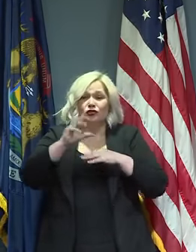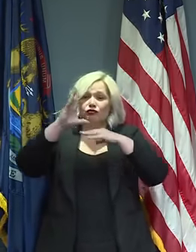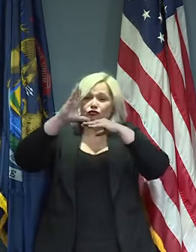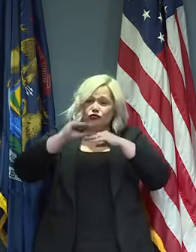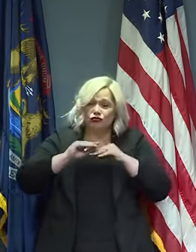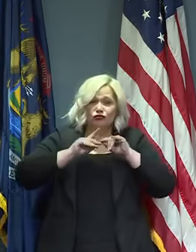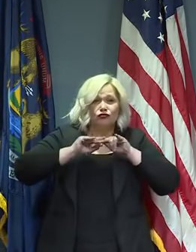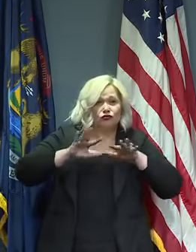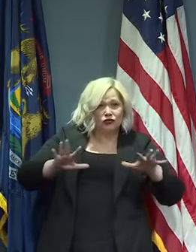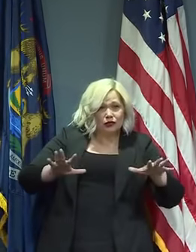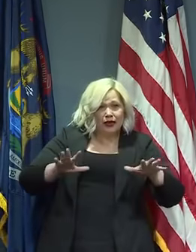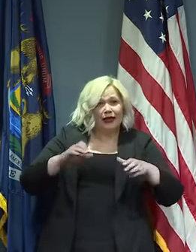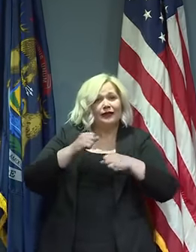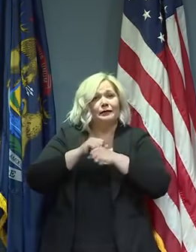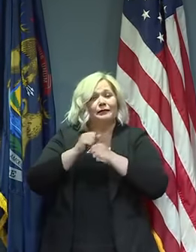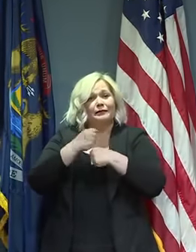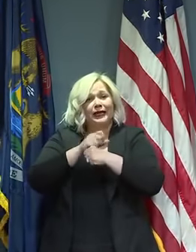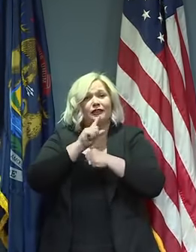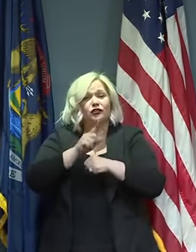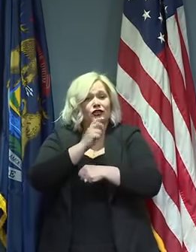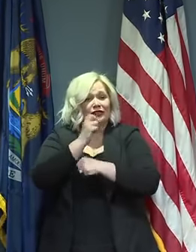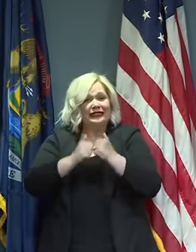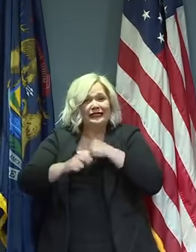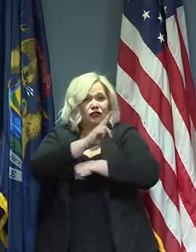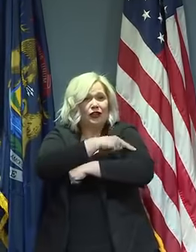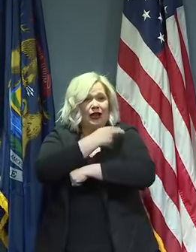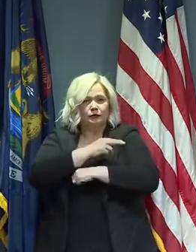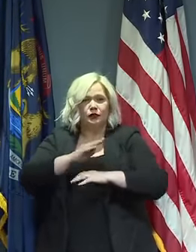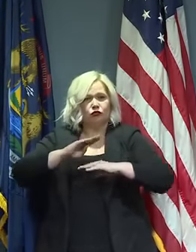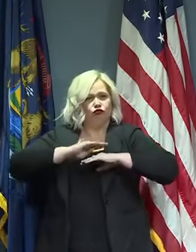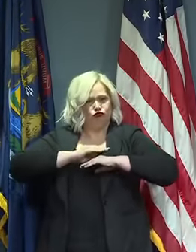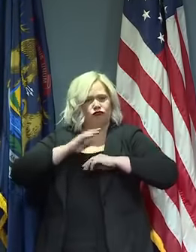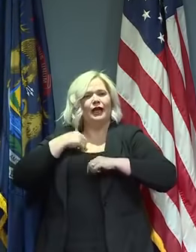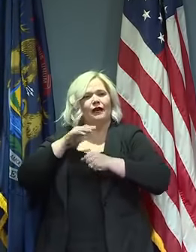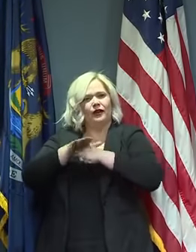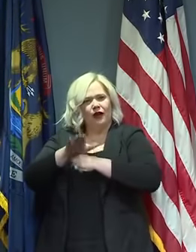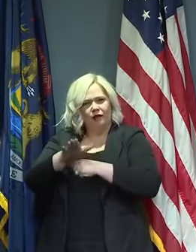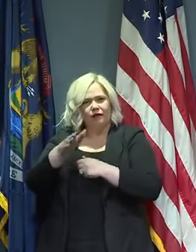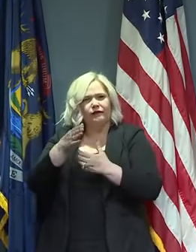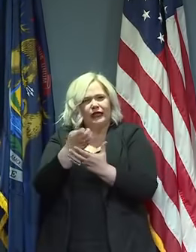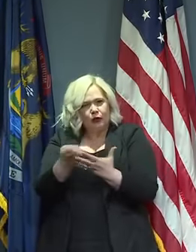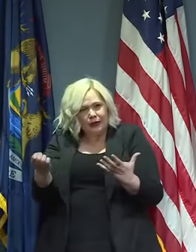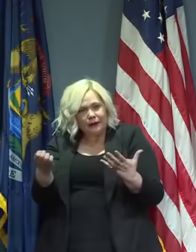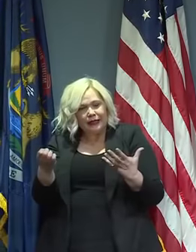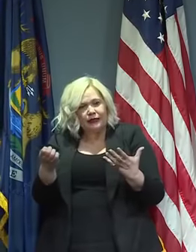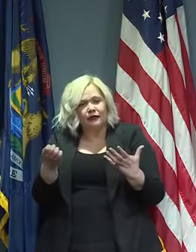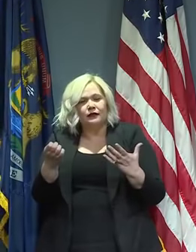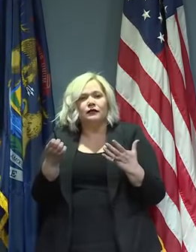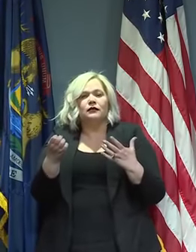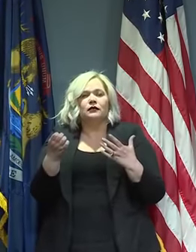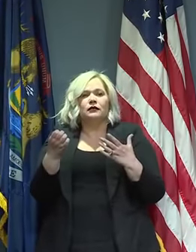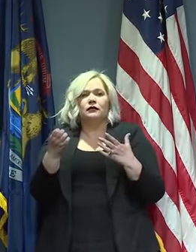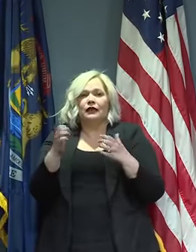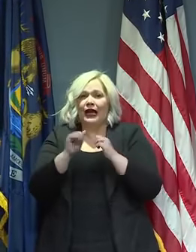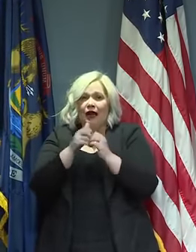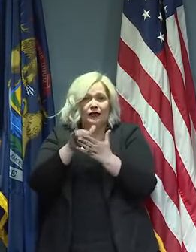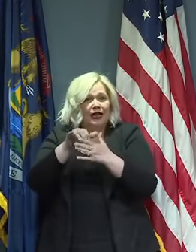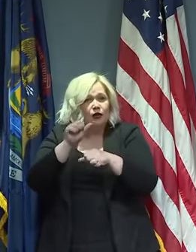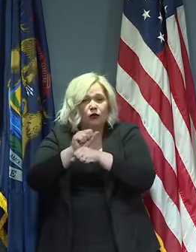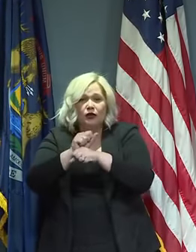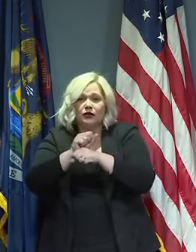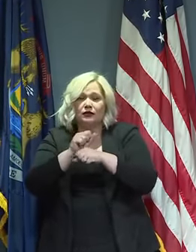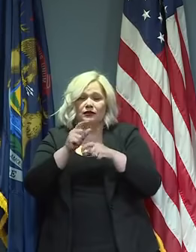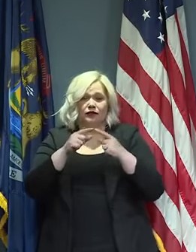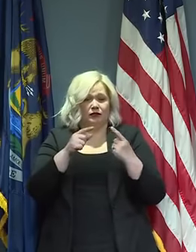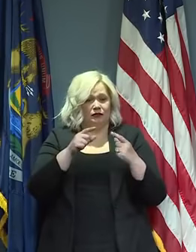health in each of the 8 regions that Wright talked about, and how to phase the return to broader work, generally from lower